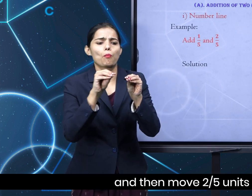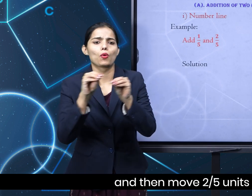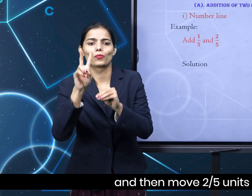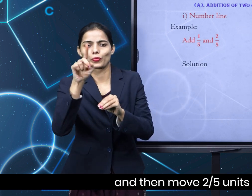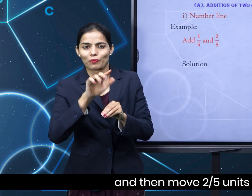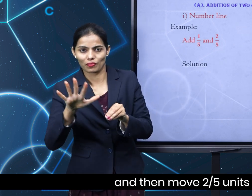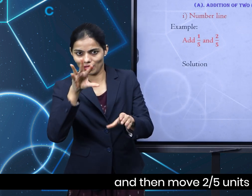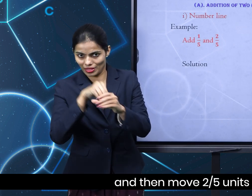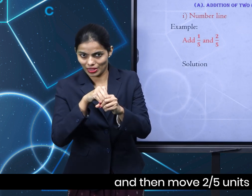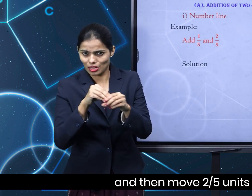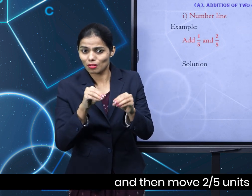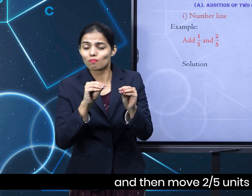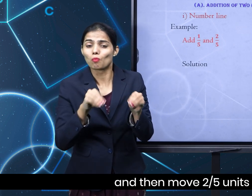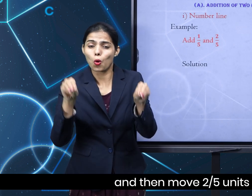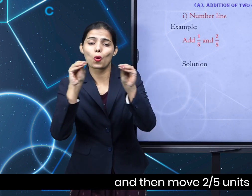the right.